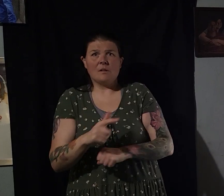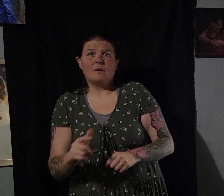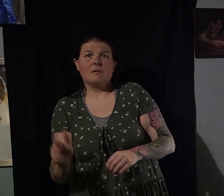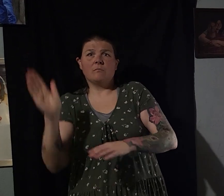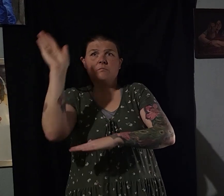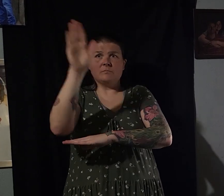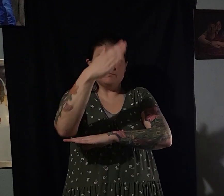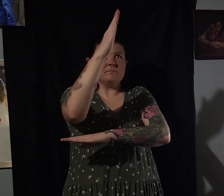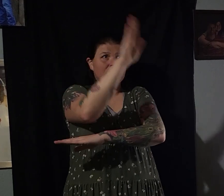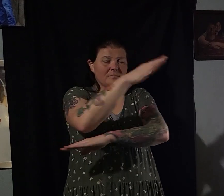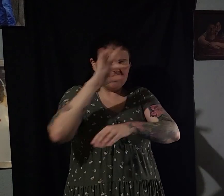of skin.